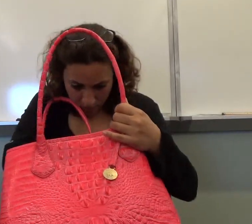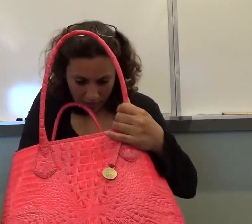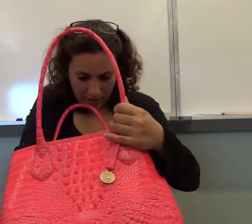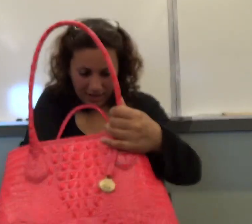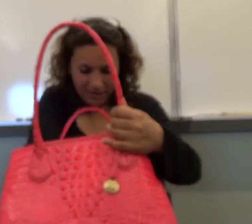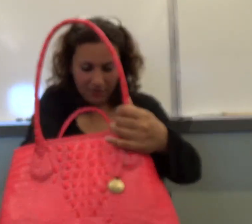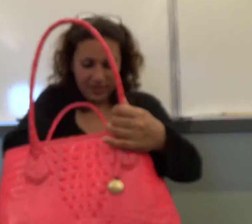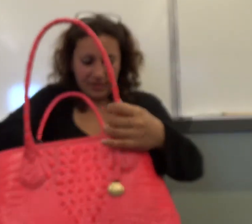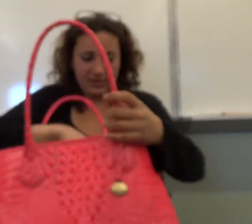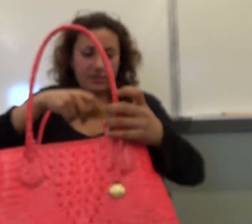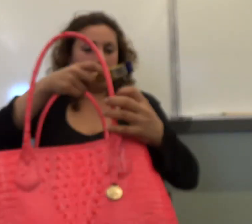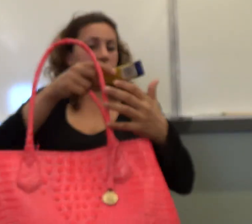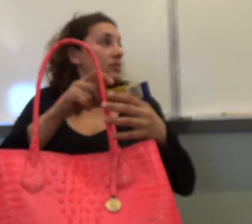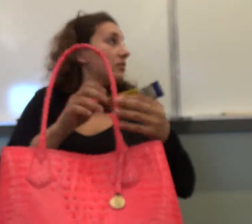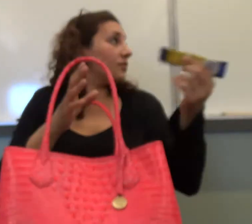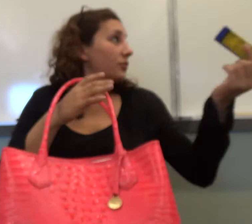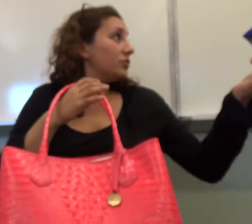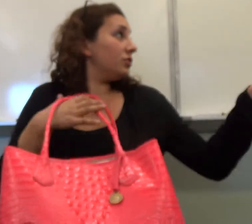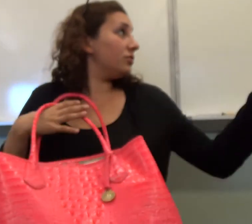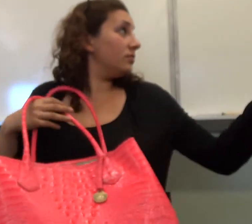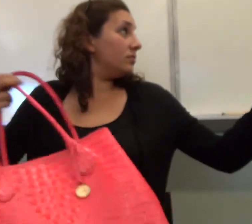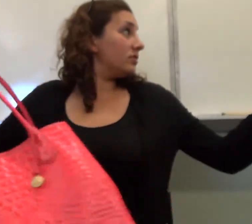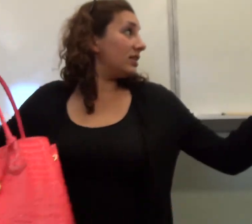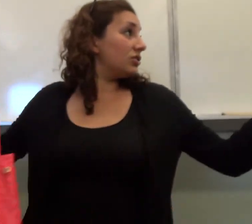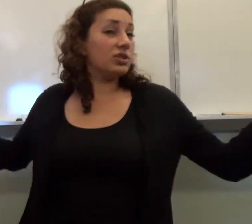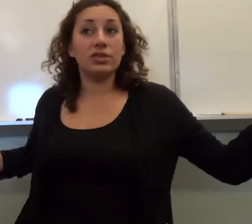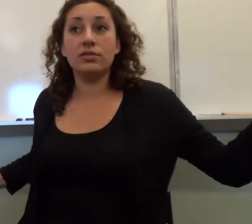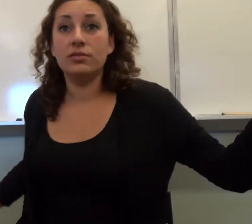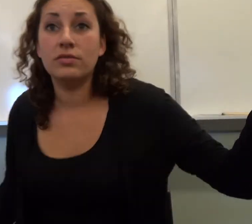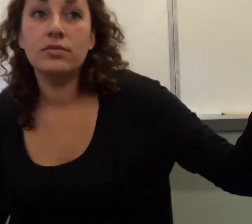I have this, the fruit chew. That's sugar.